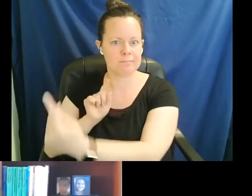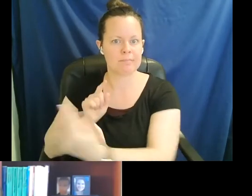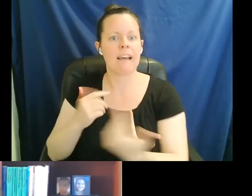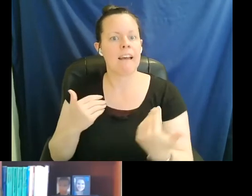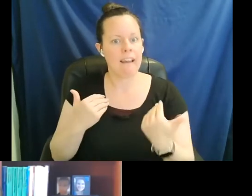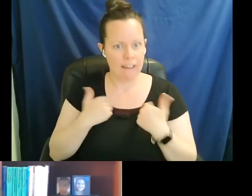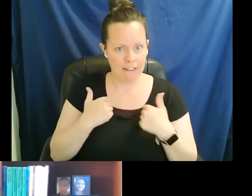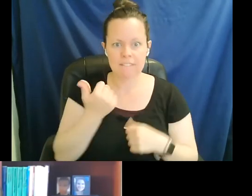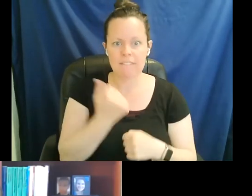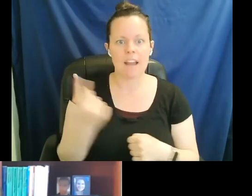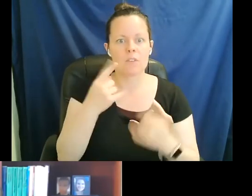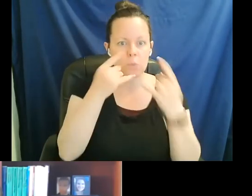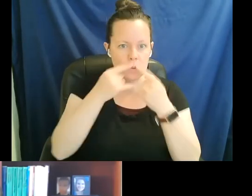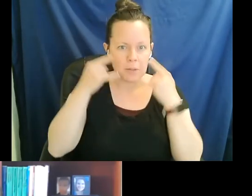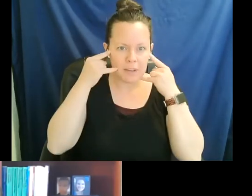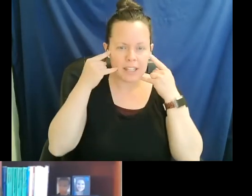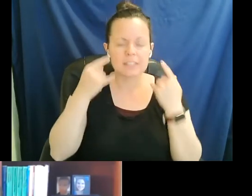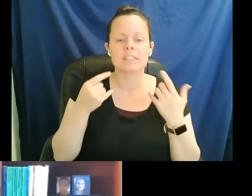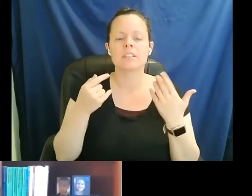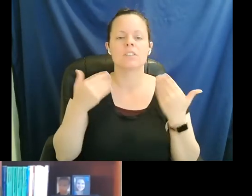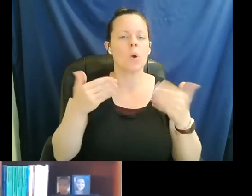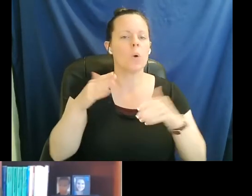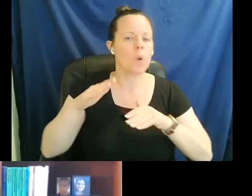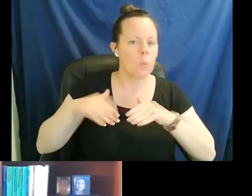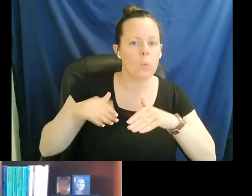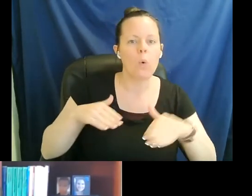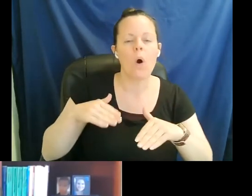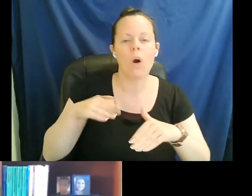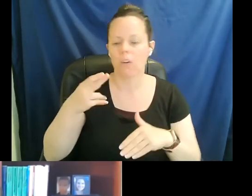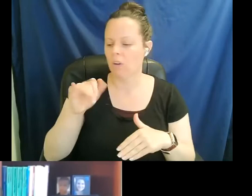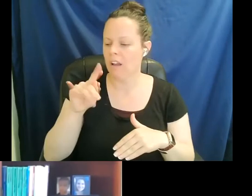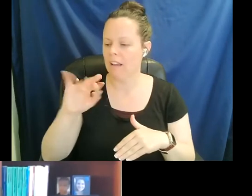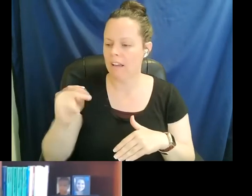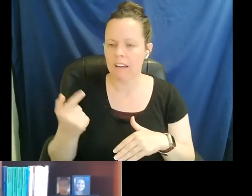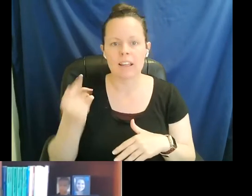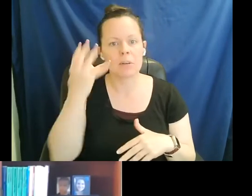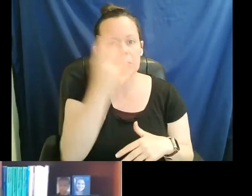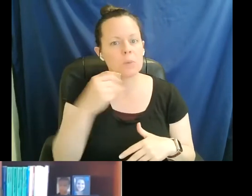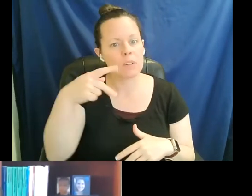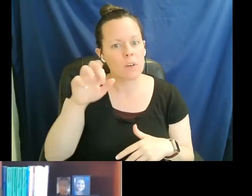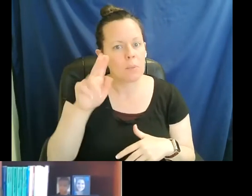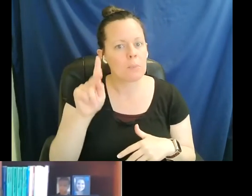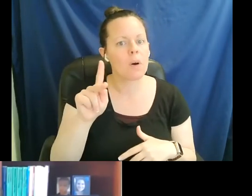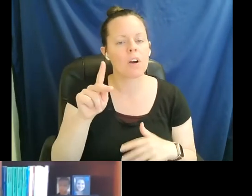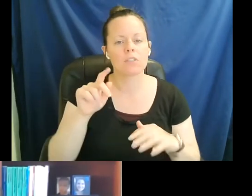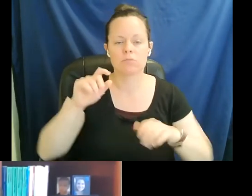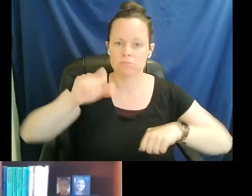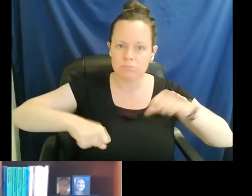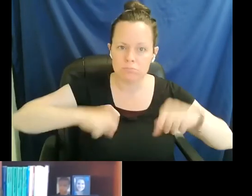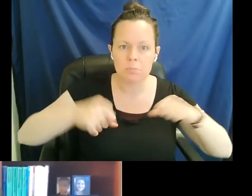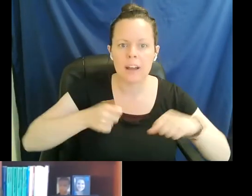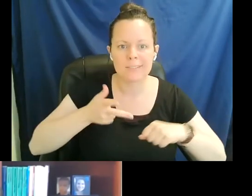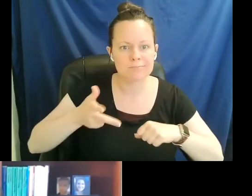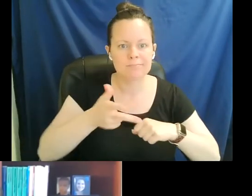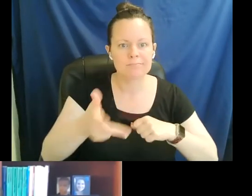mask. Spend time walking or hiking in one of our region's beautiful parks. Go for a bike ride along the river.